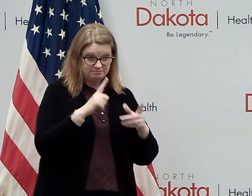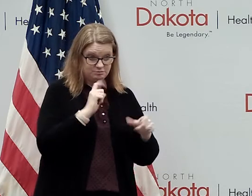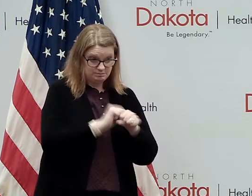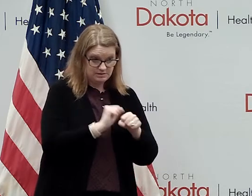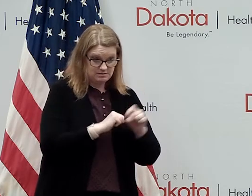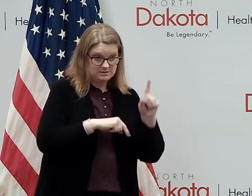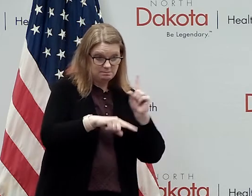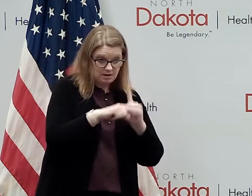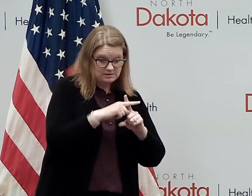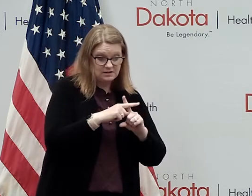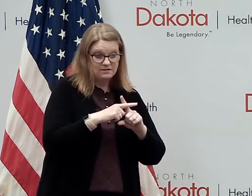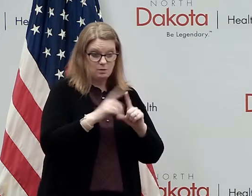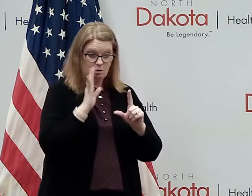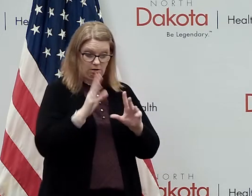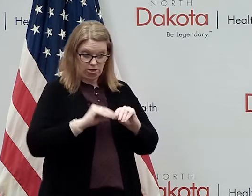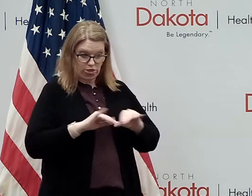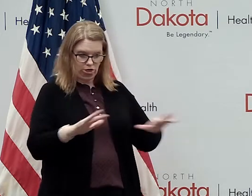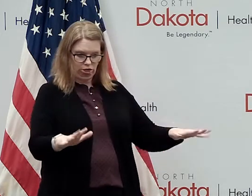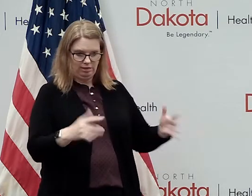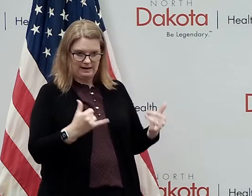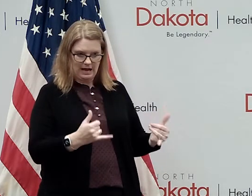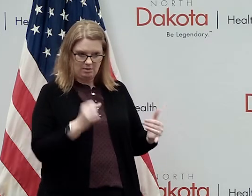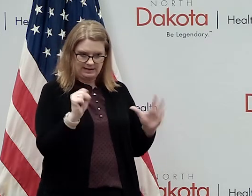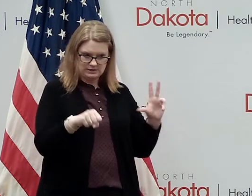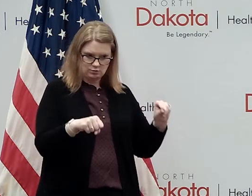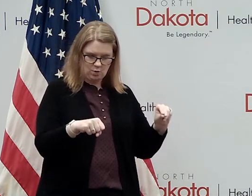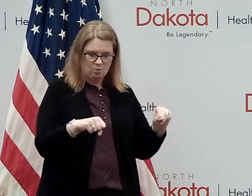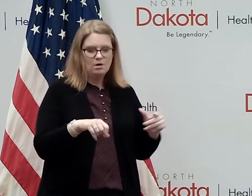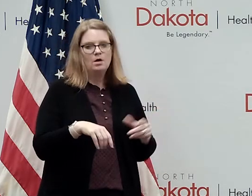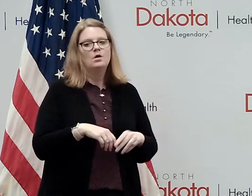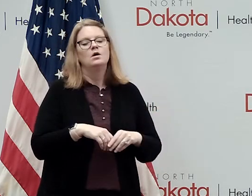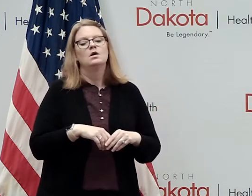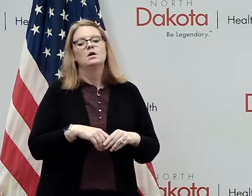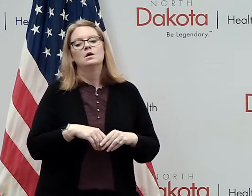they contagious right now? We do have